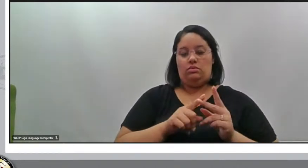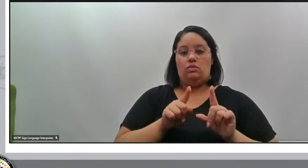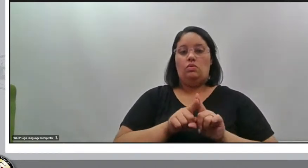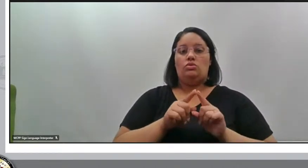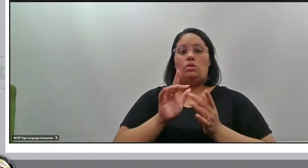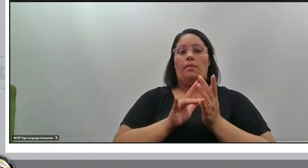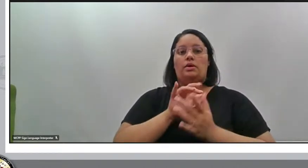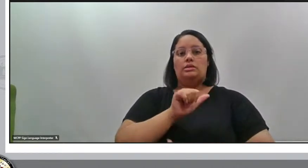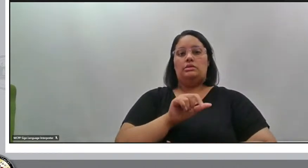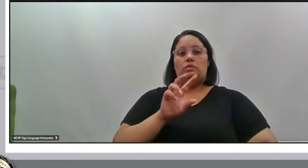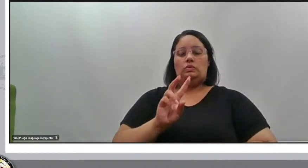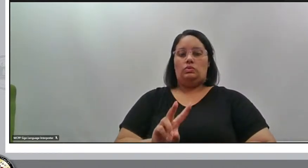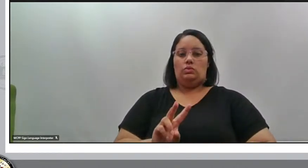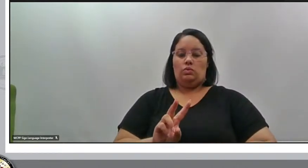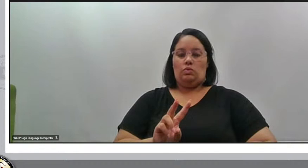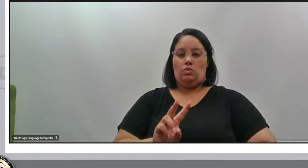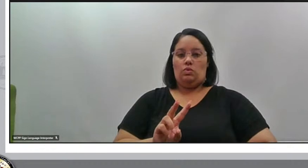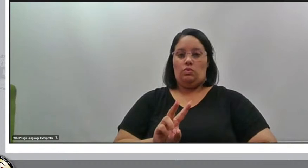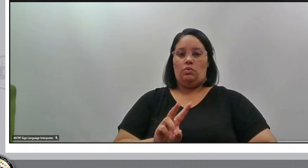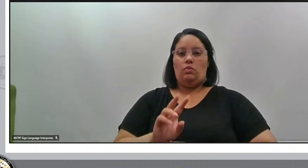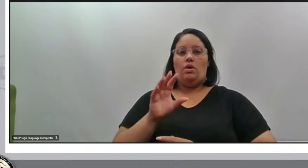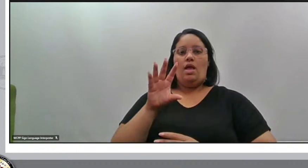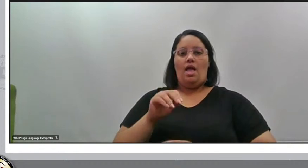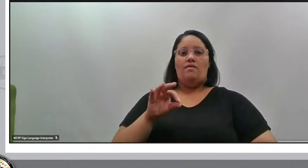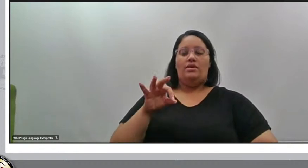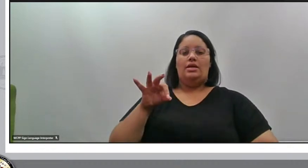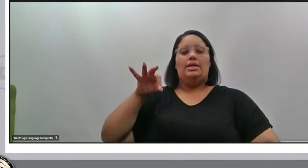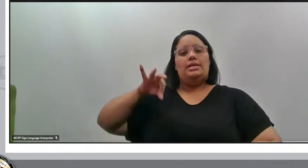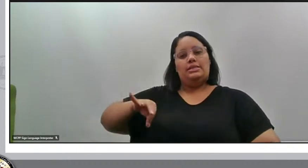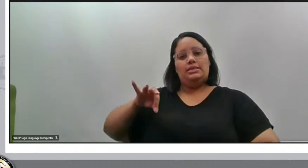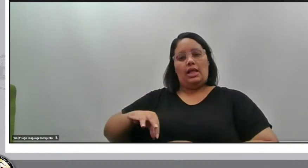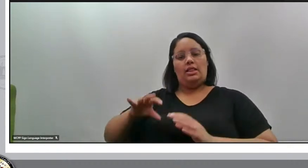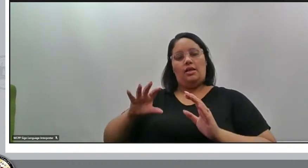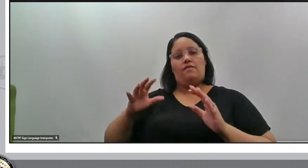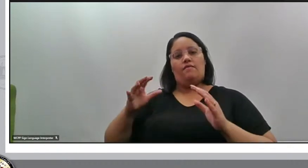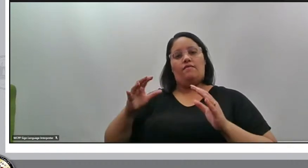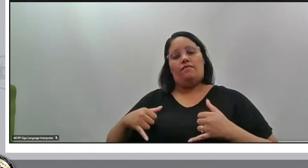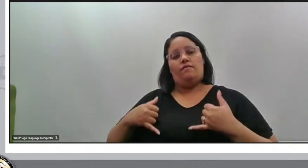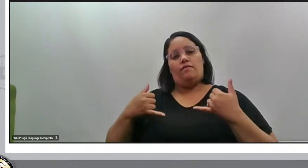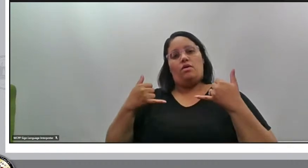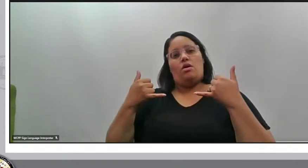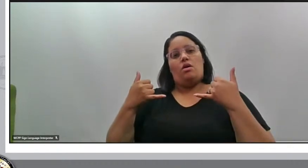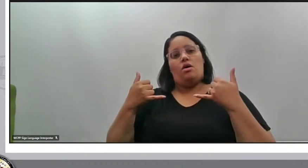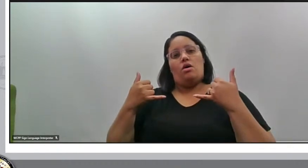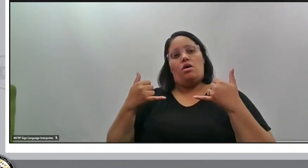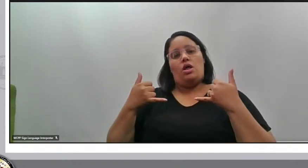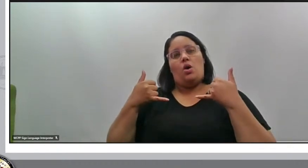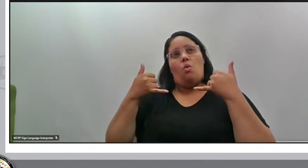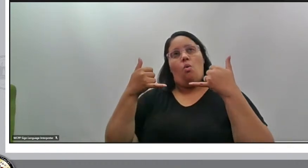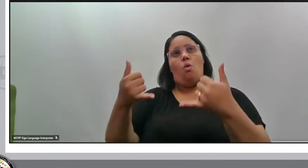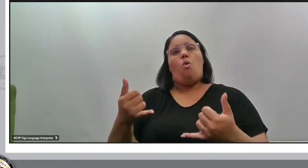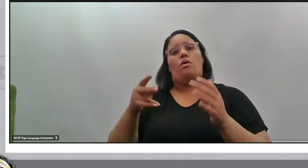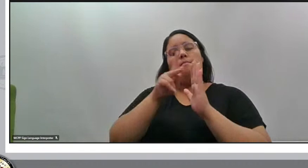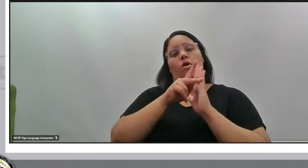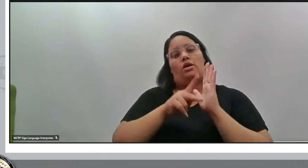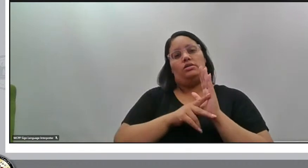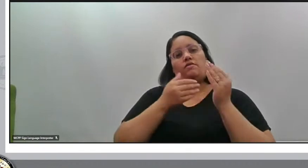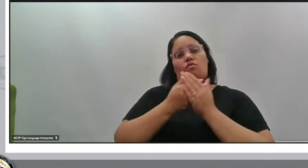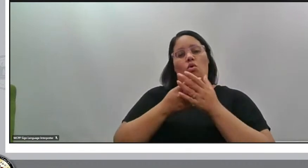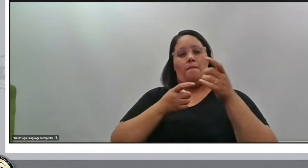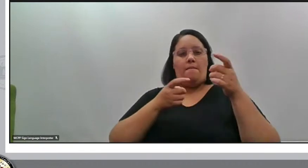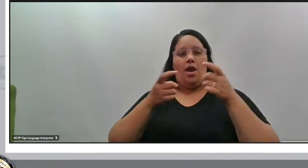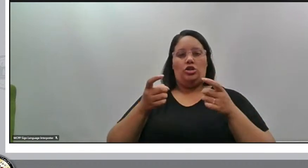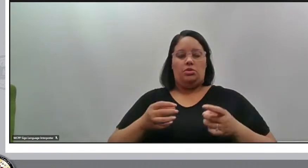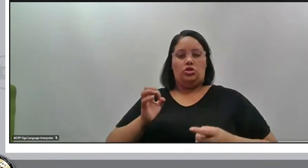page 62, there's an incentive reward policy for management staff. And I just want to understand what this